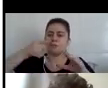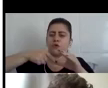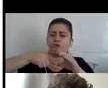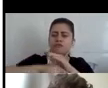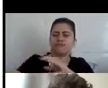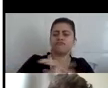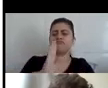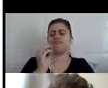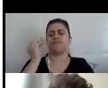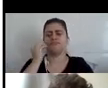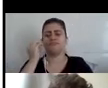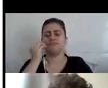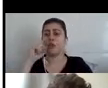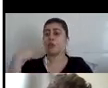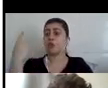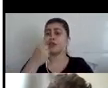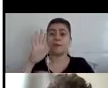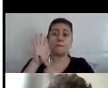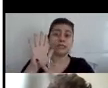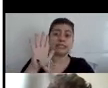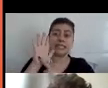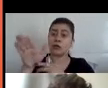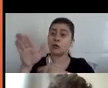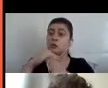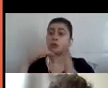everything on our website.